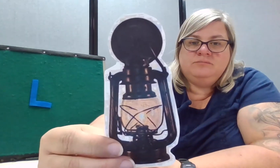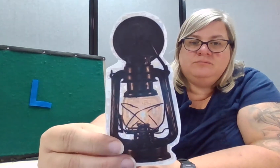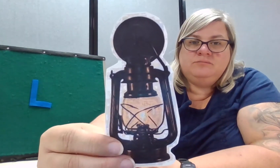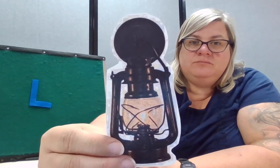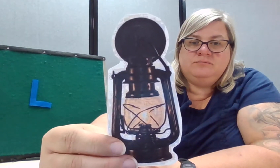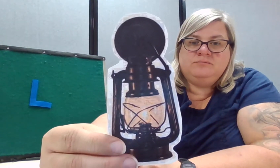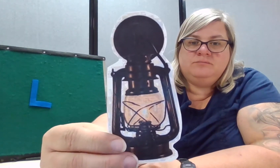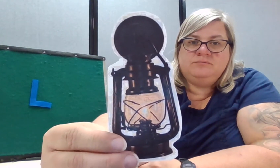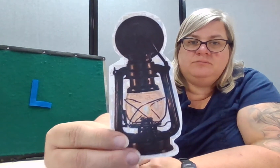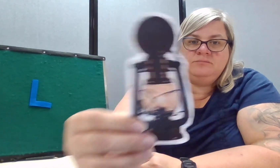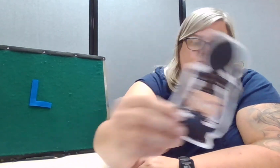lantern.